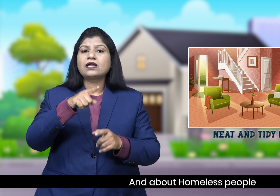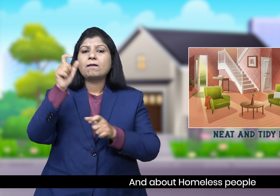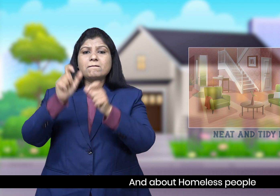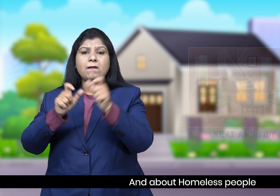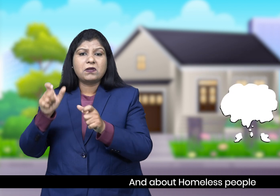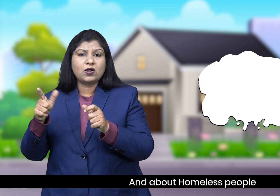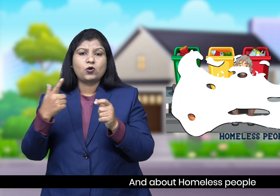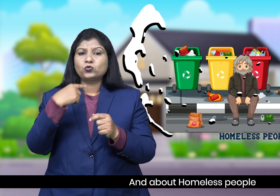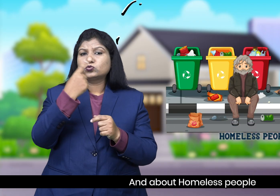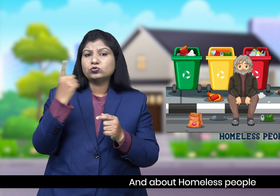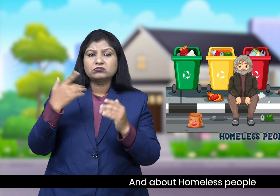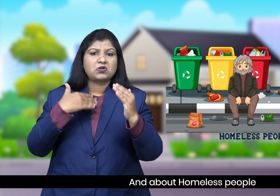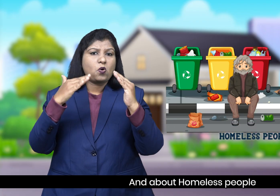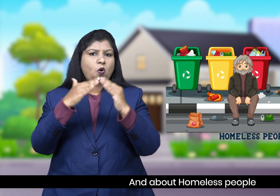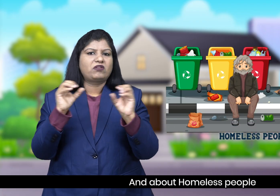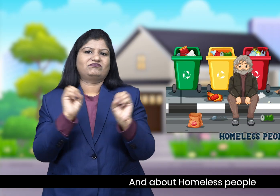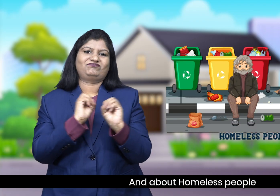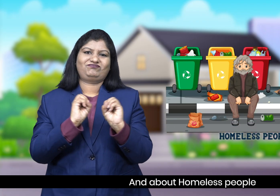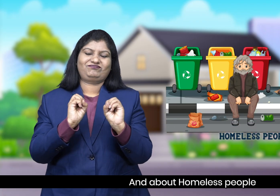And about homeless people.